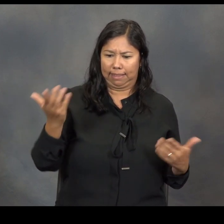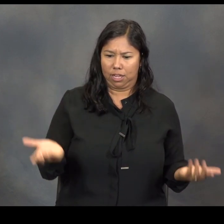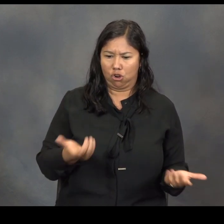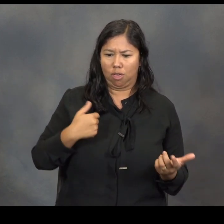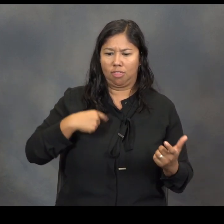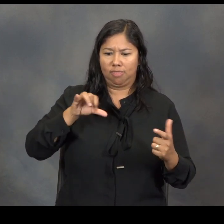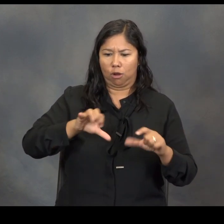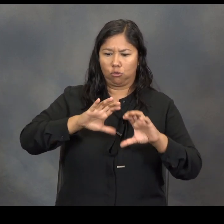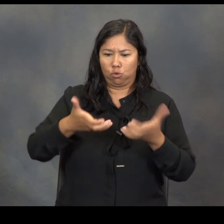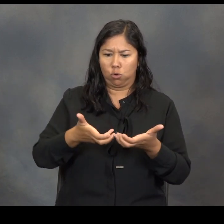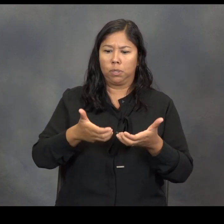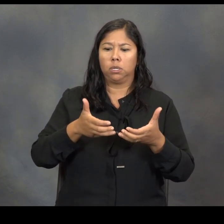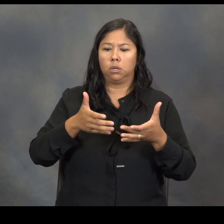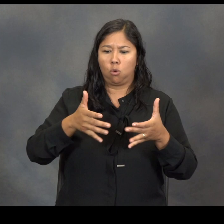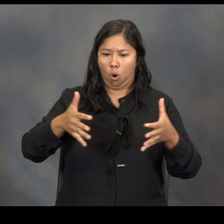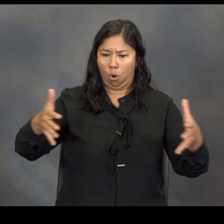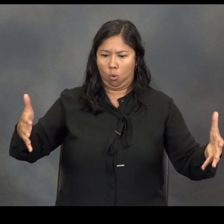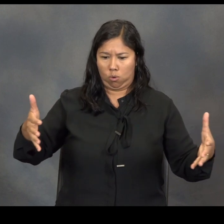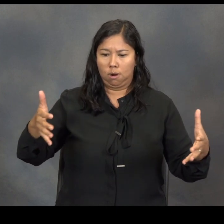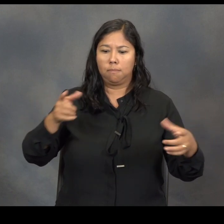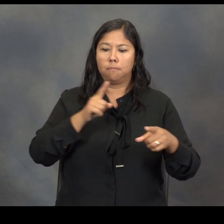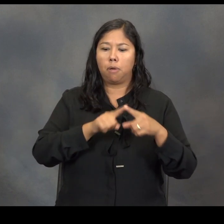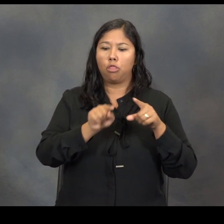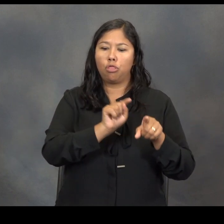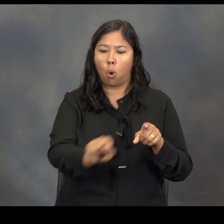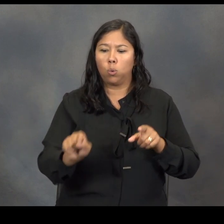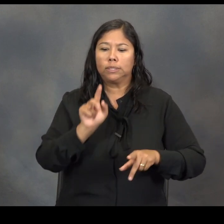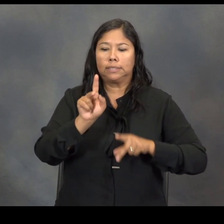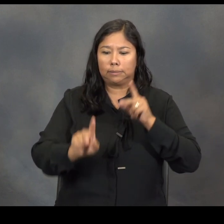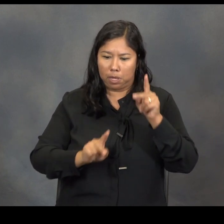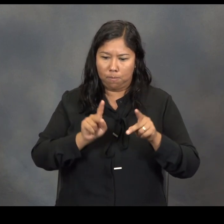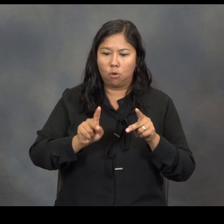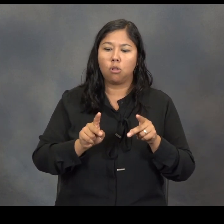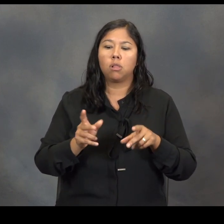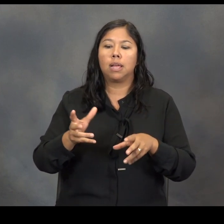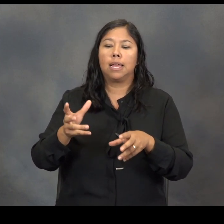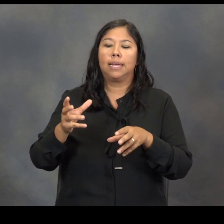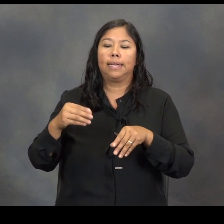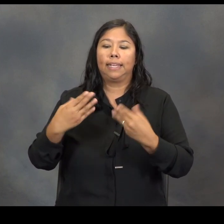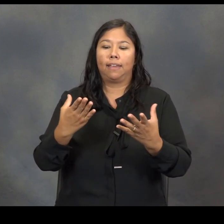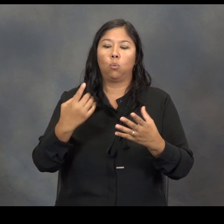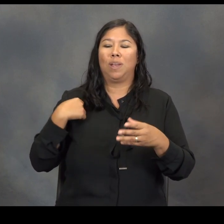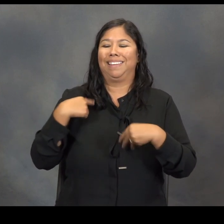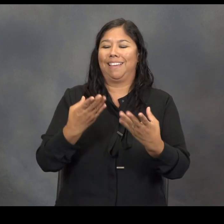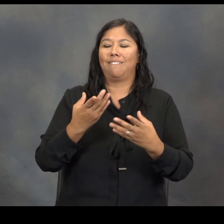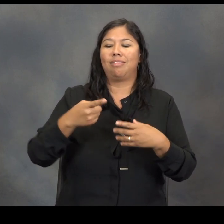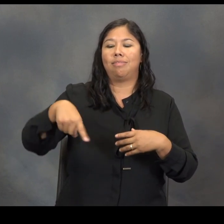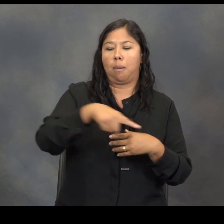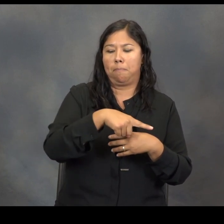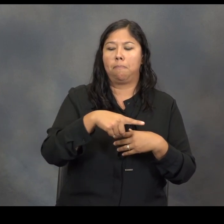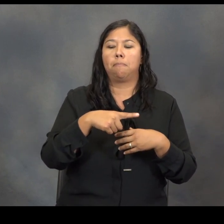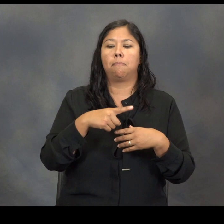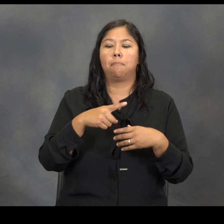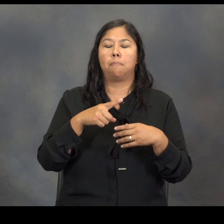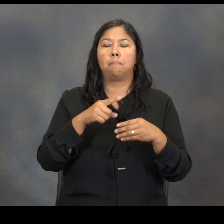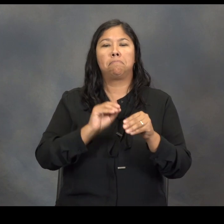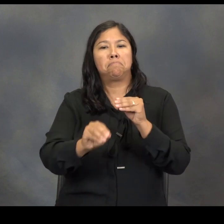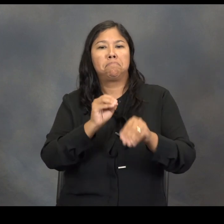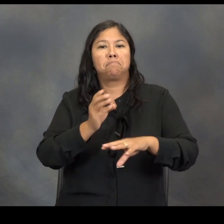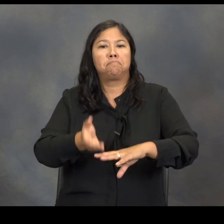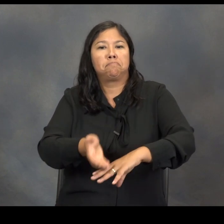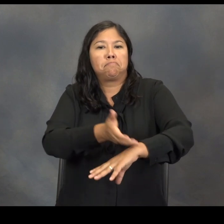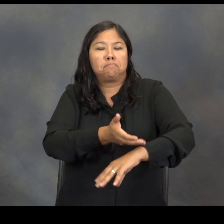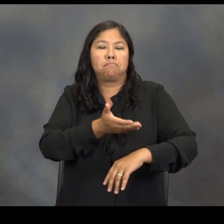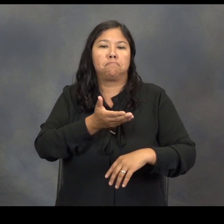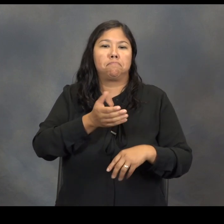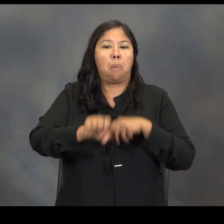cohort has grown exponentially. And these folks, you know, they get a refurbished bike. And really sometimes that's